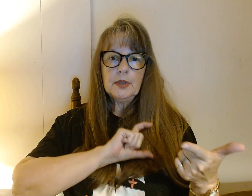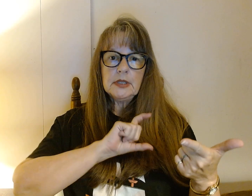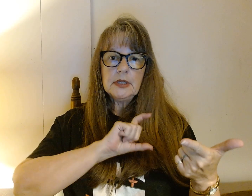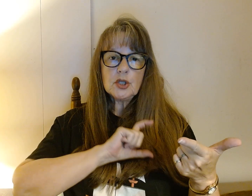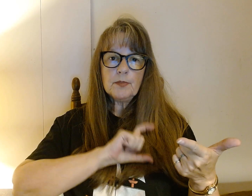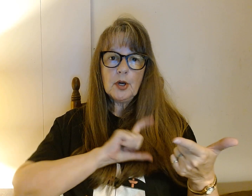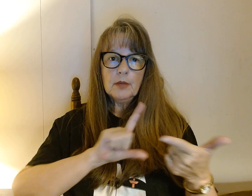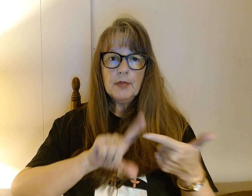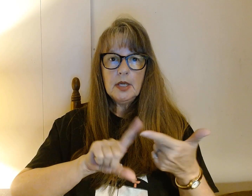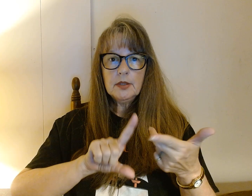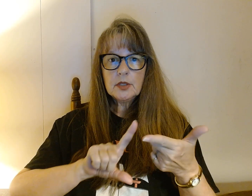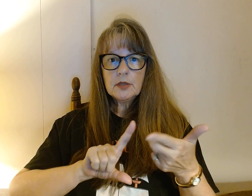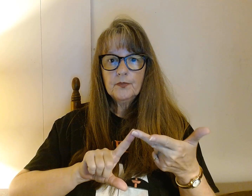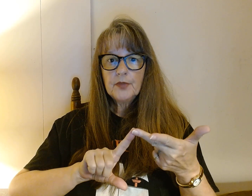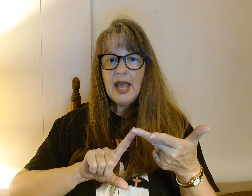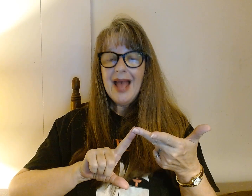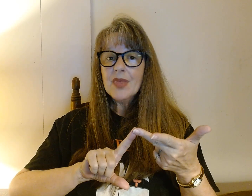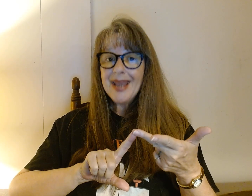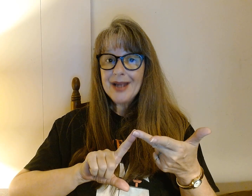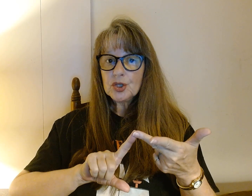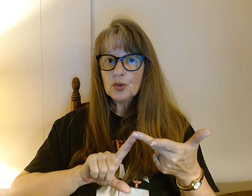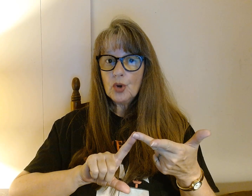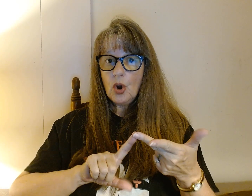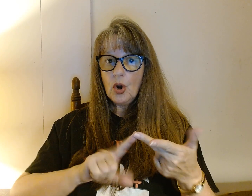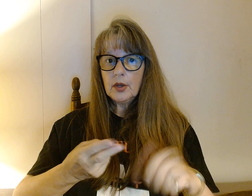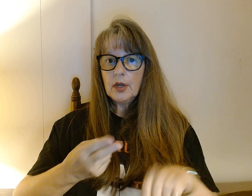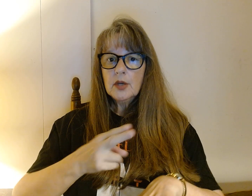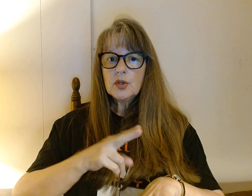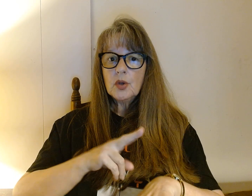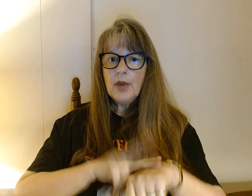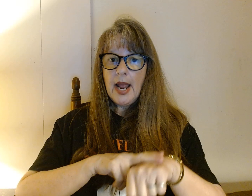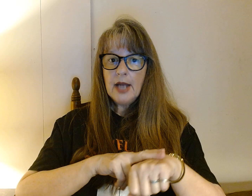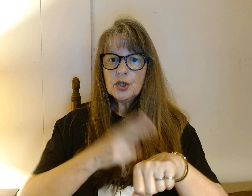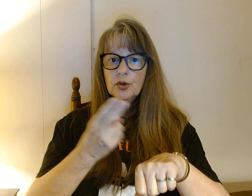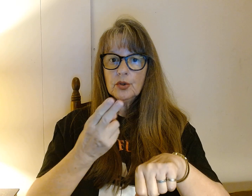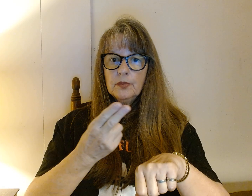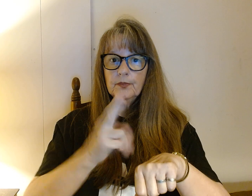police department, and the National Guard. So National